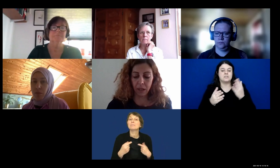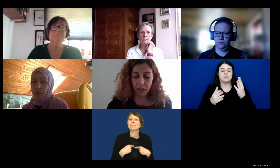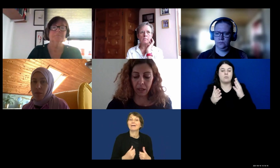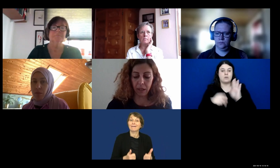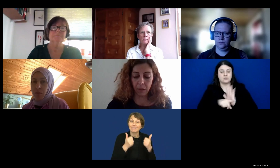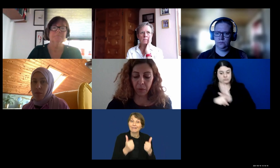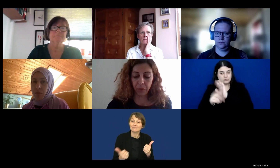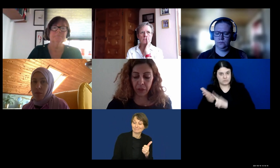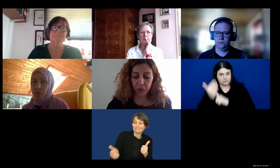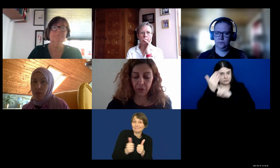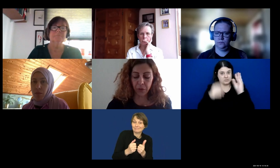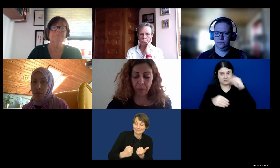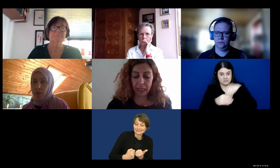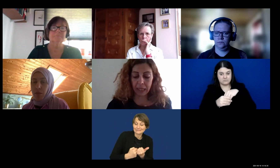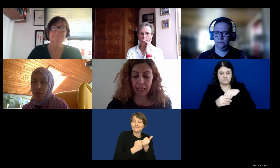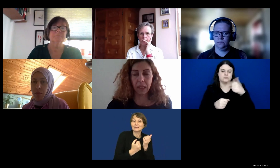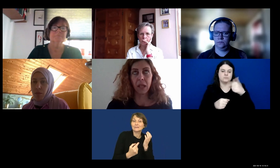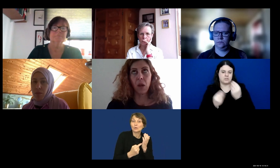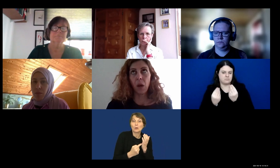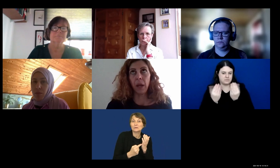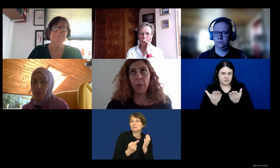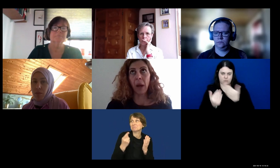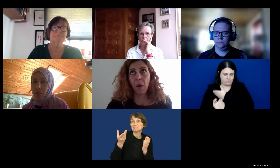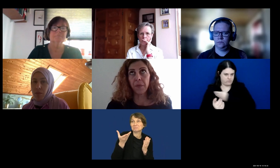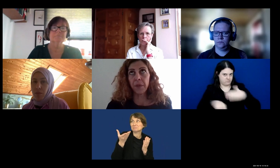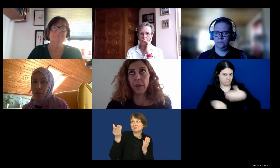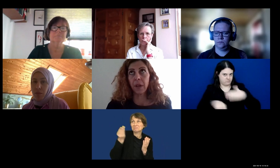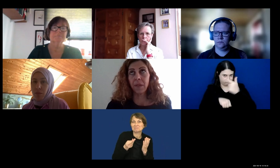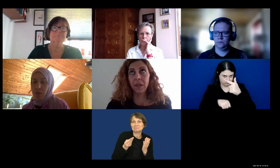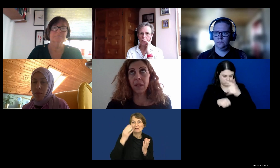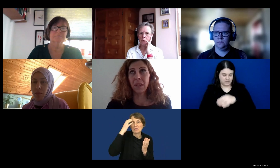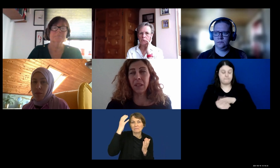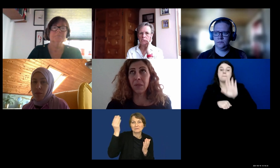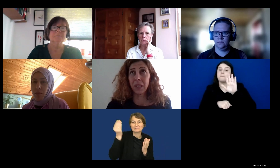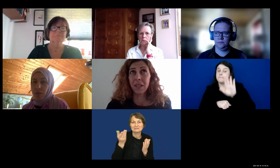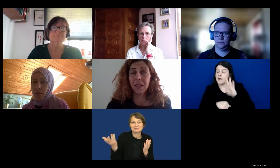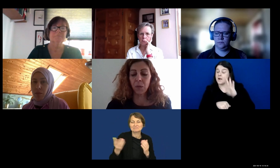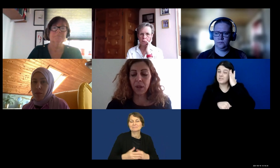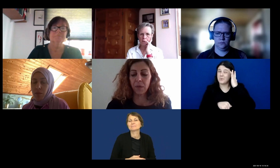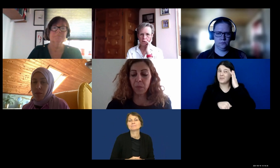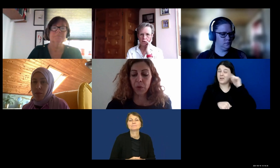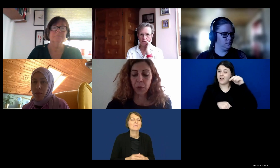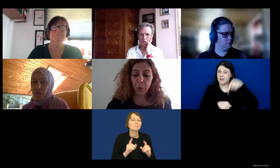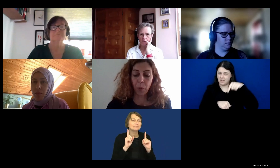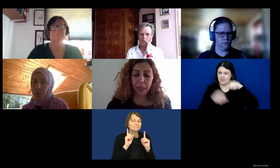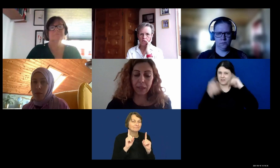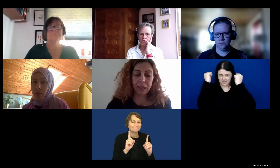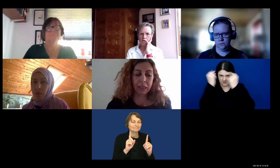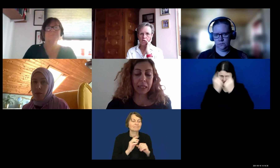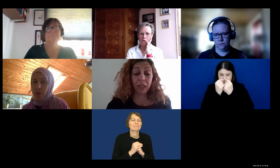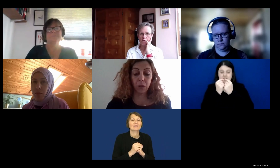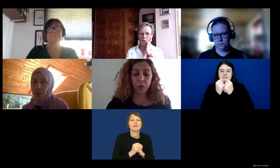the provisions by the state. However, I think in Greece, one of the most